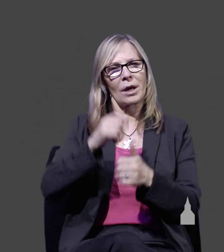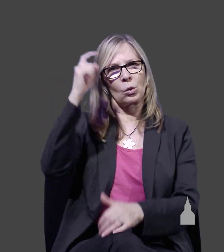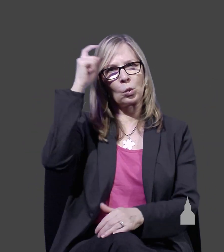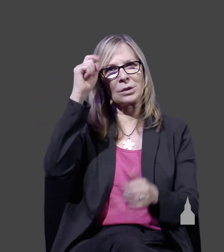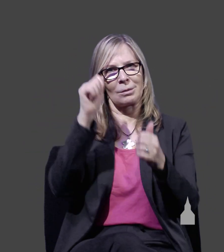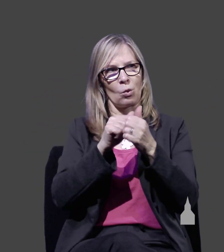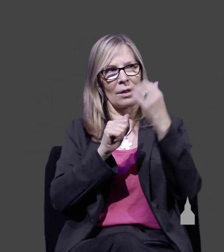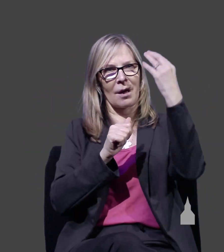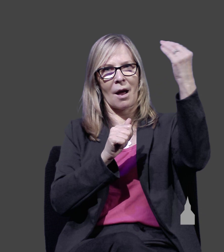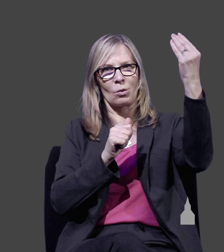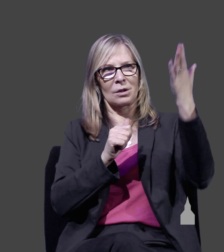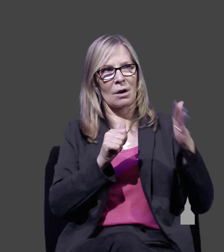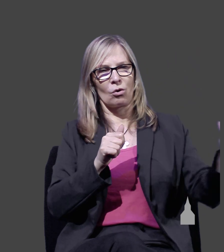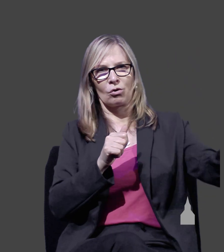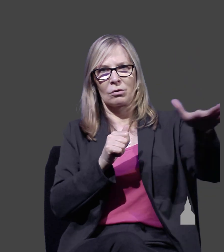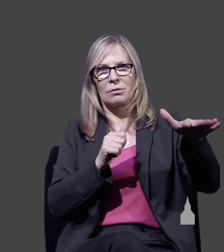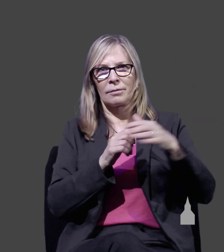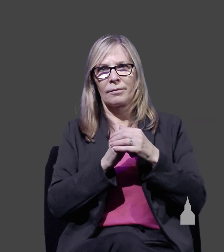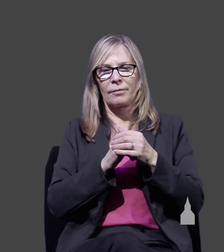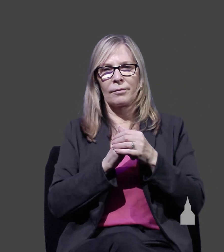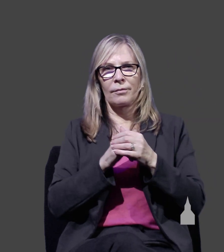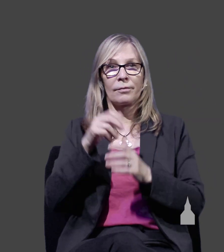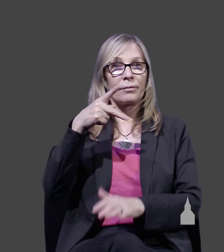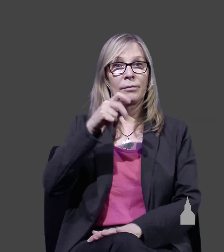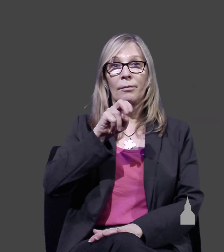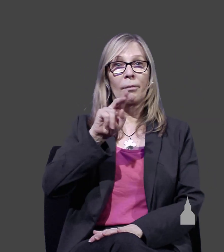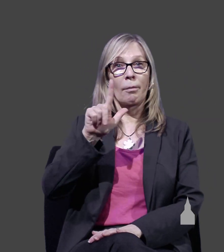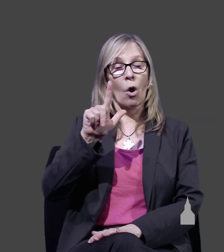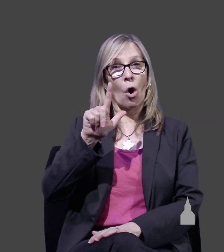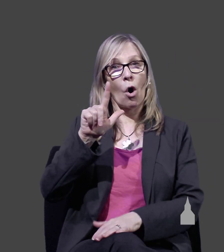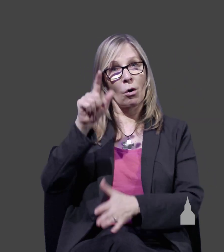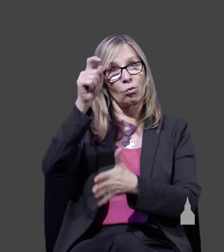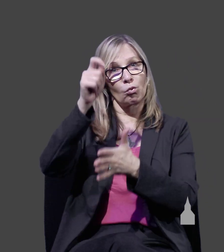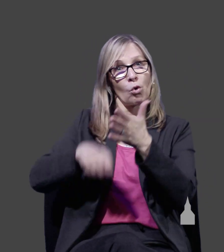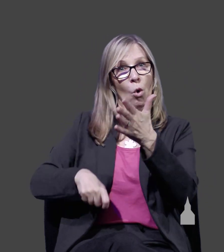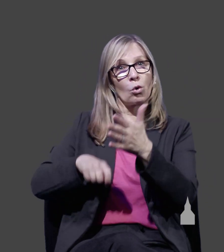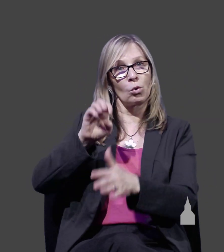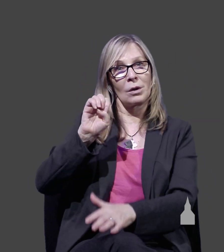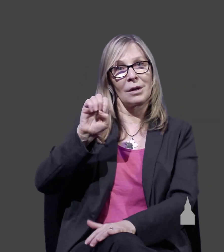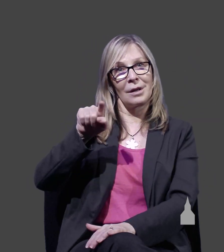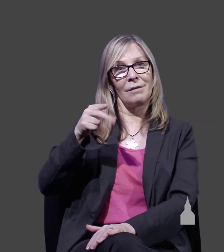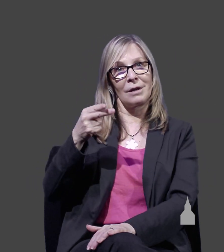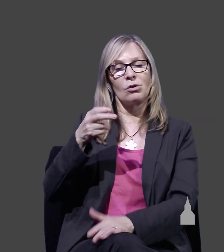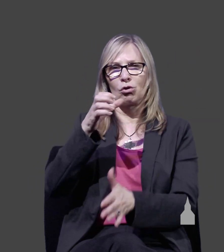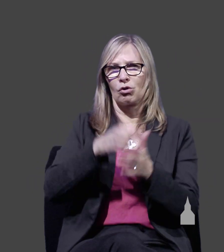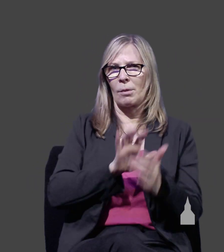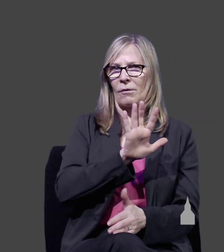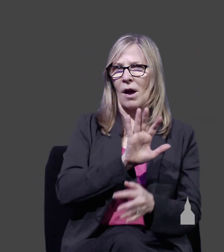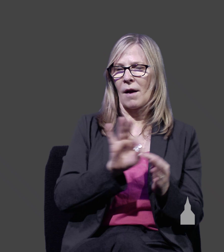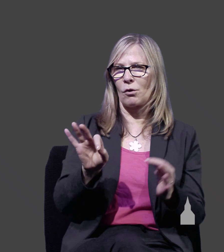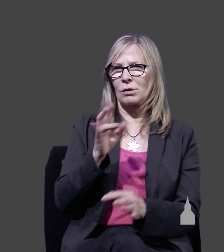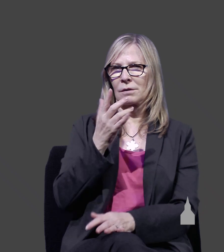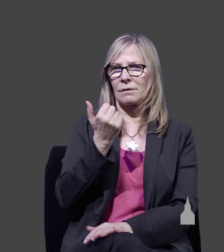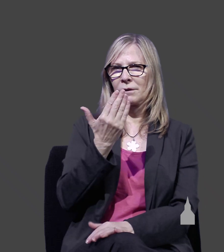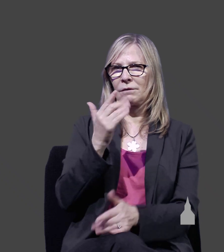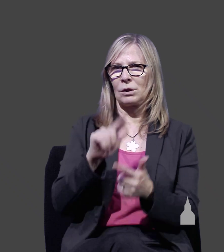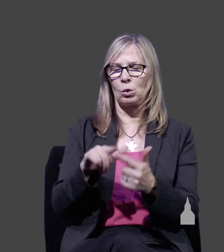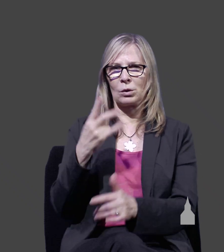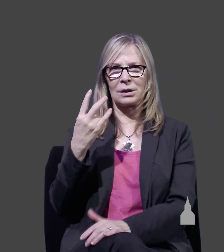outsiders. Paul's words to the Ephesians summarize this well. Ephesians chapter 5, verses 15 to